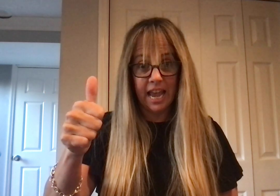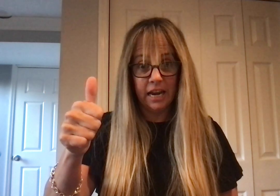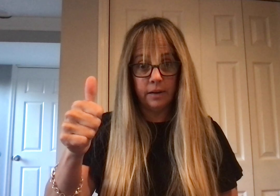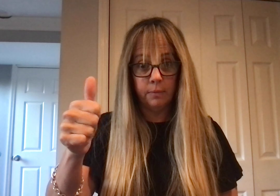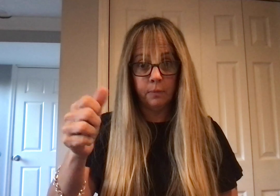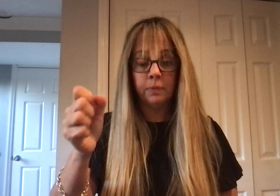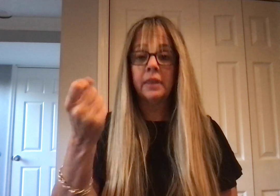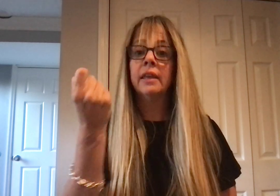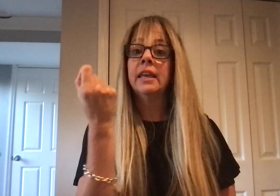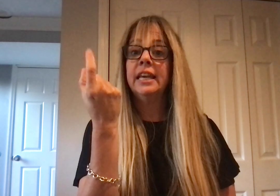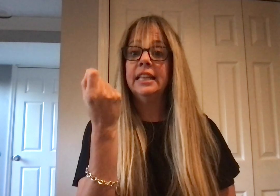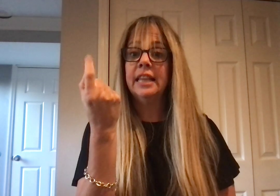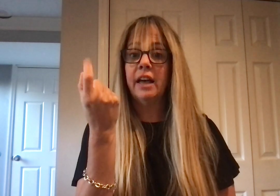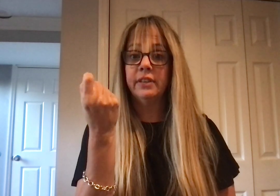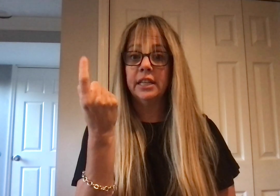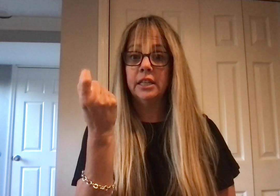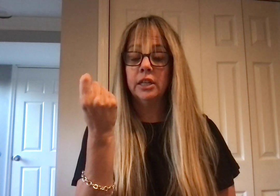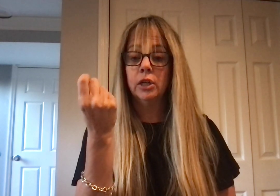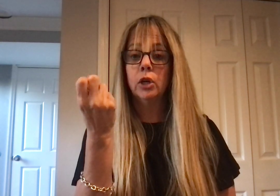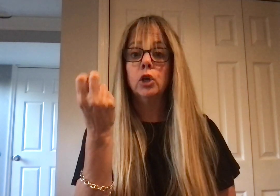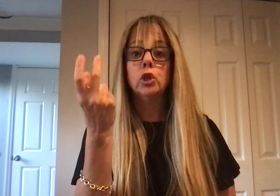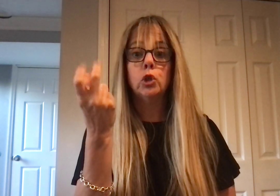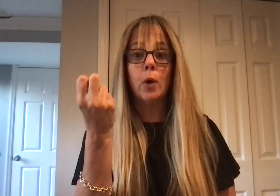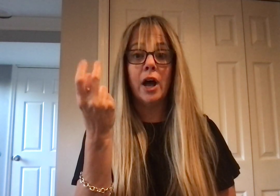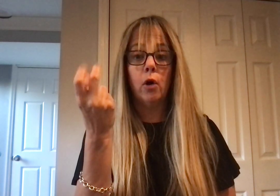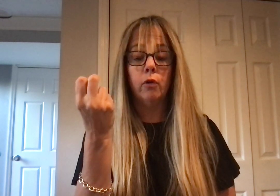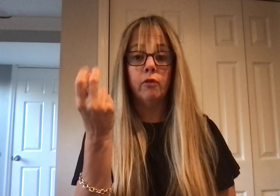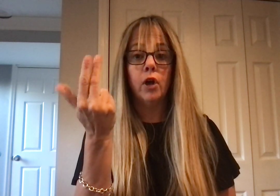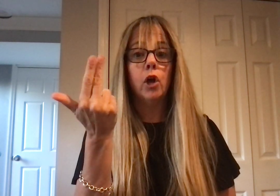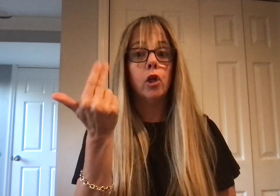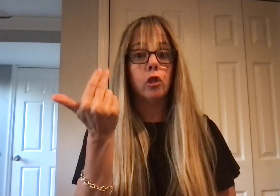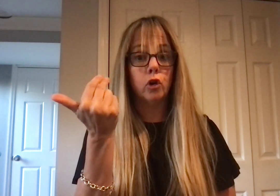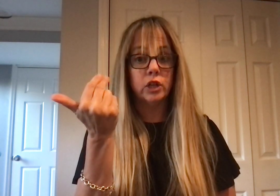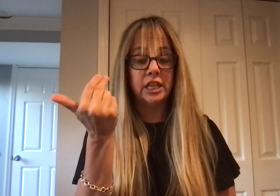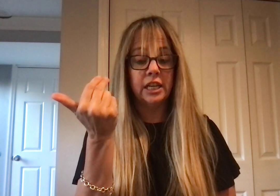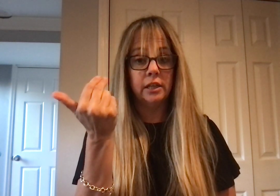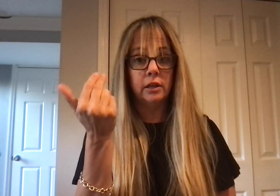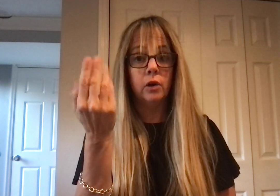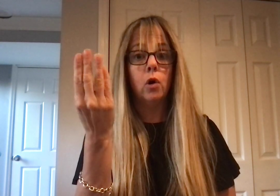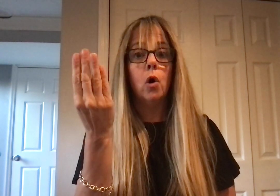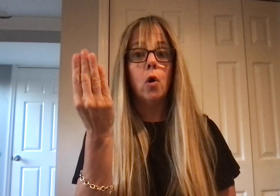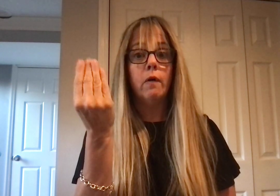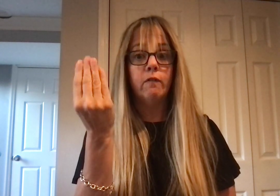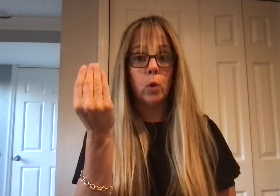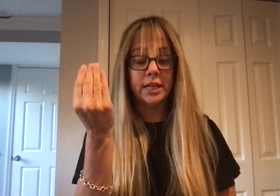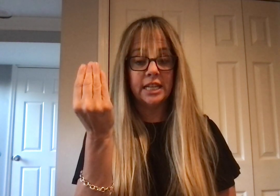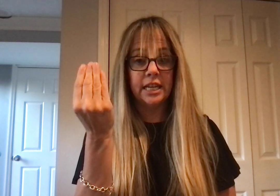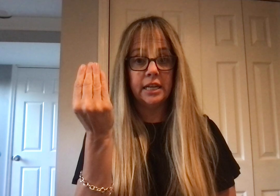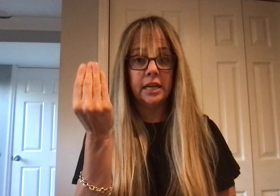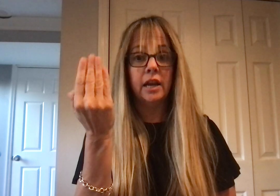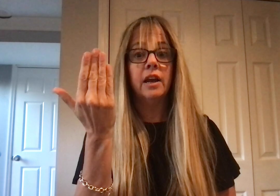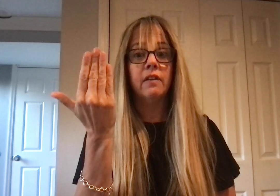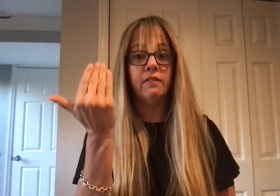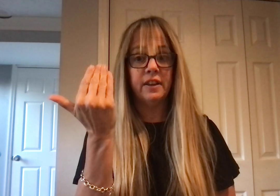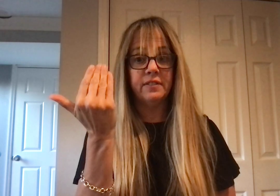10, 11, 12, 13, 14,